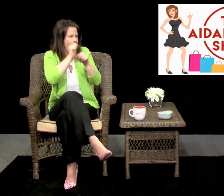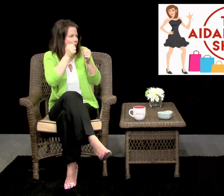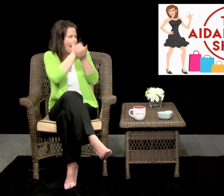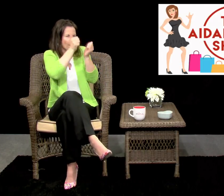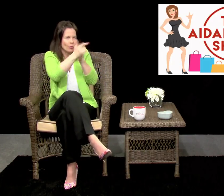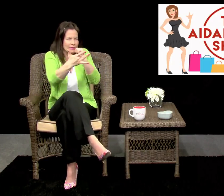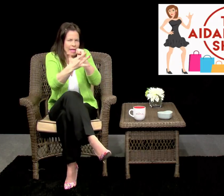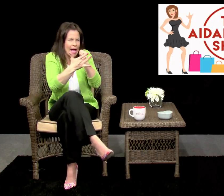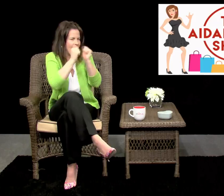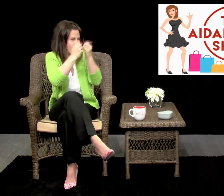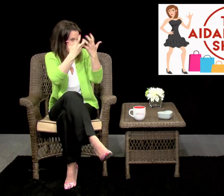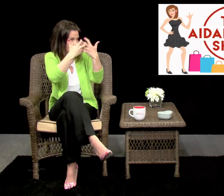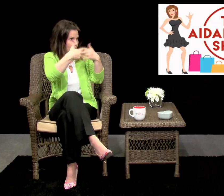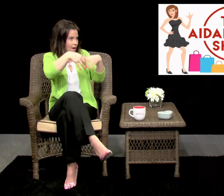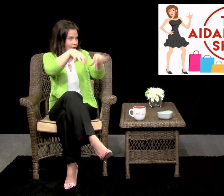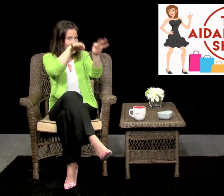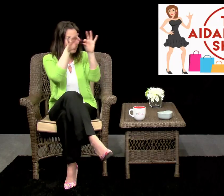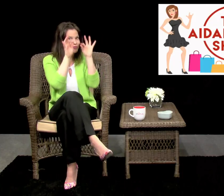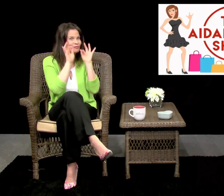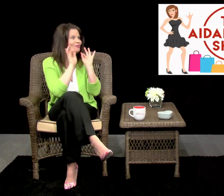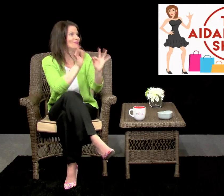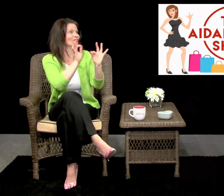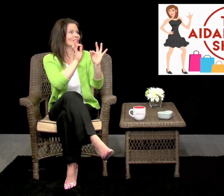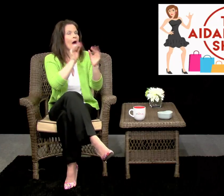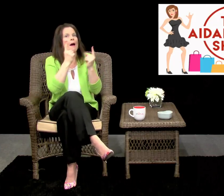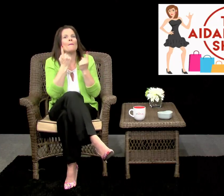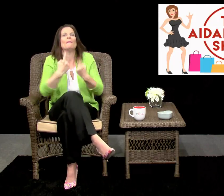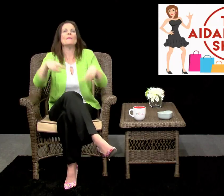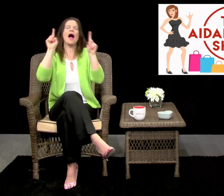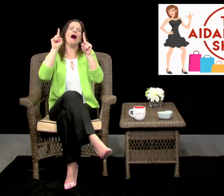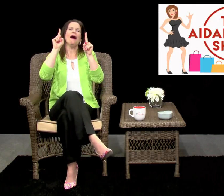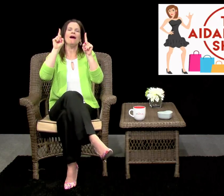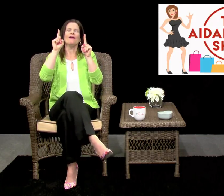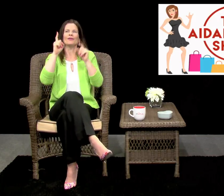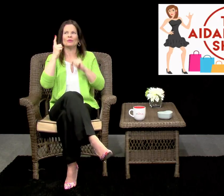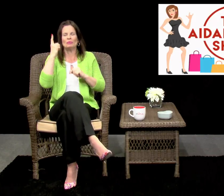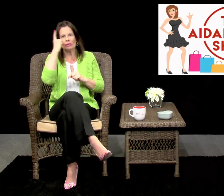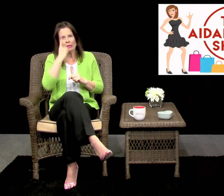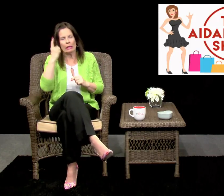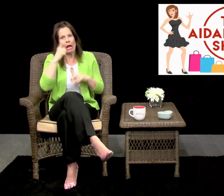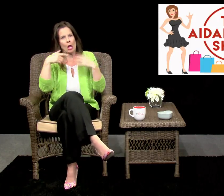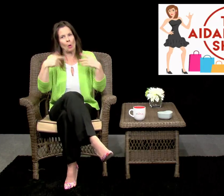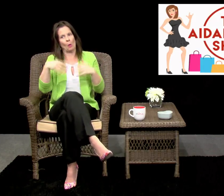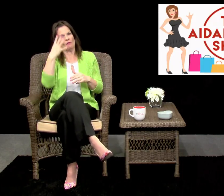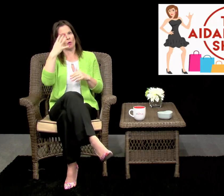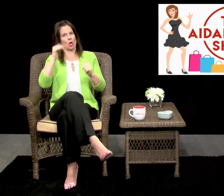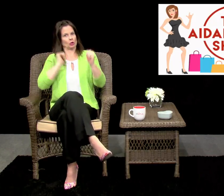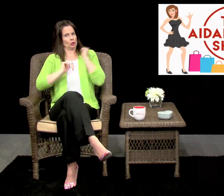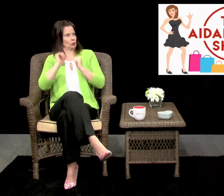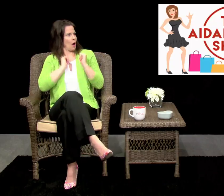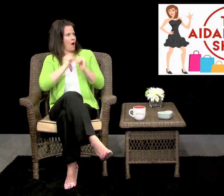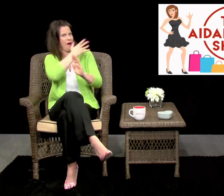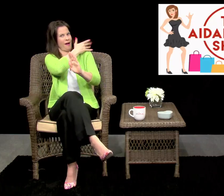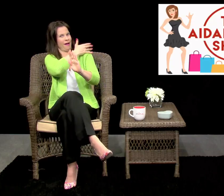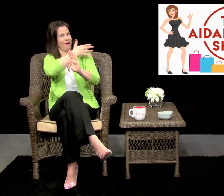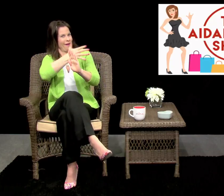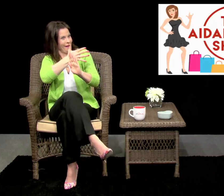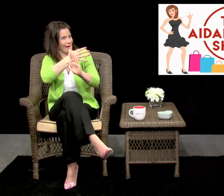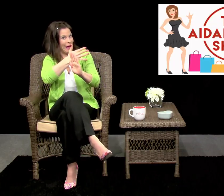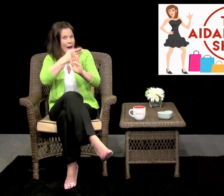that was a relief. We were able to work through the technology, and it's a go. So I realized that I have 4 shows